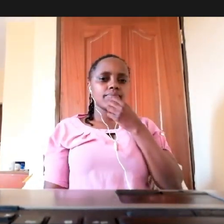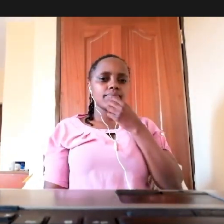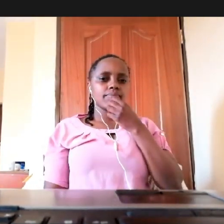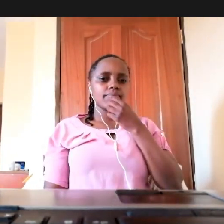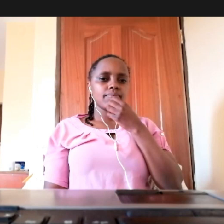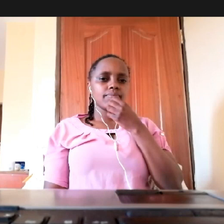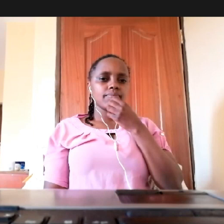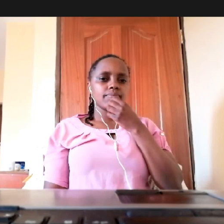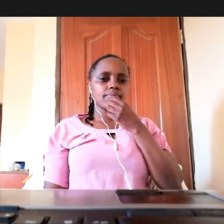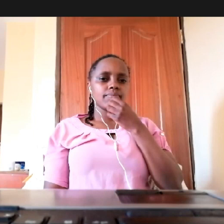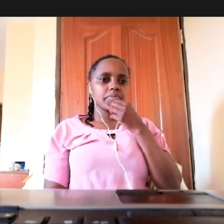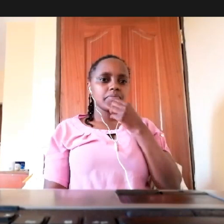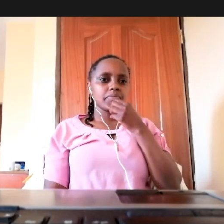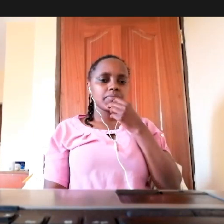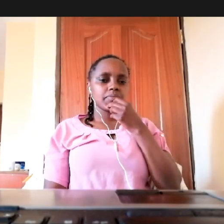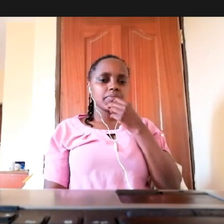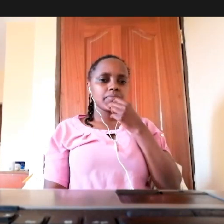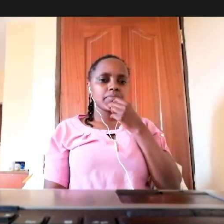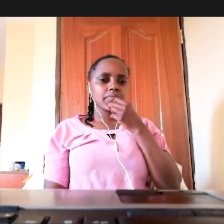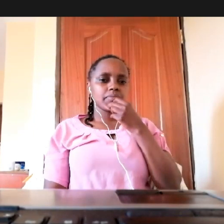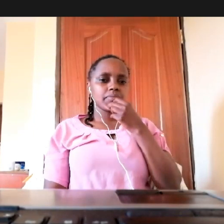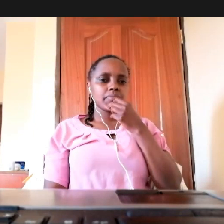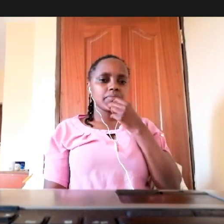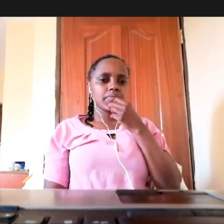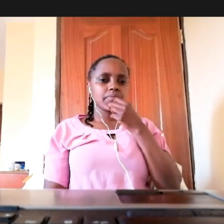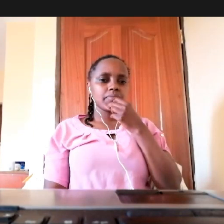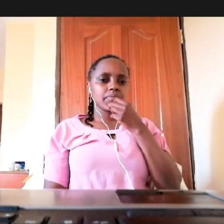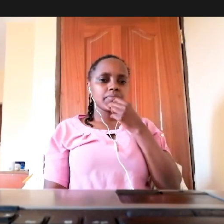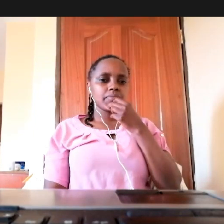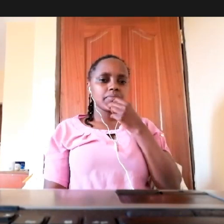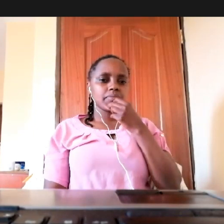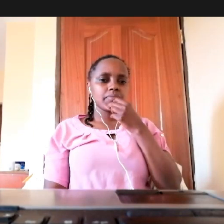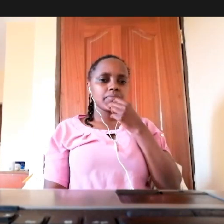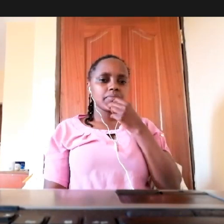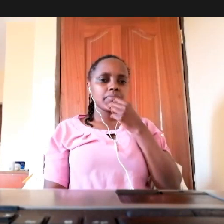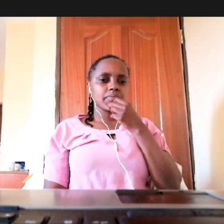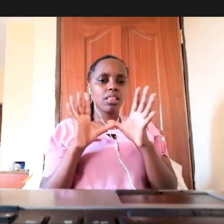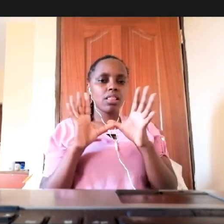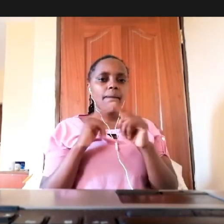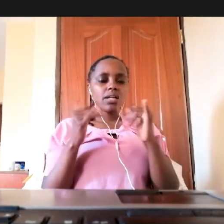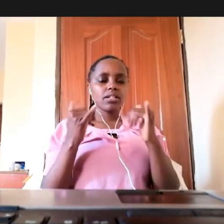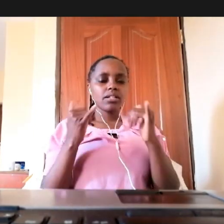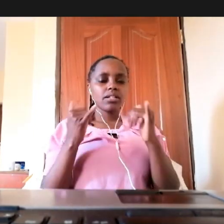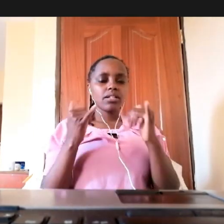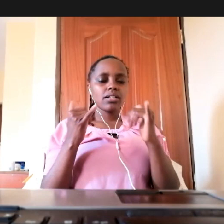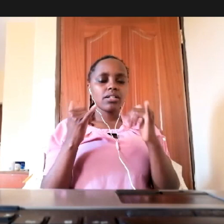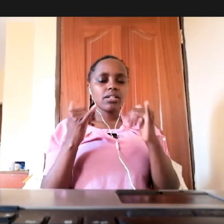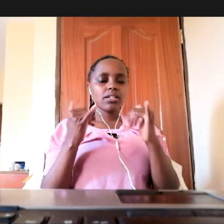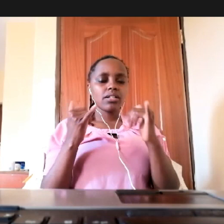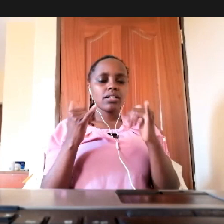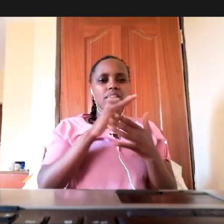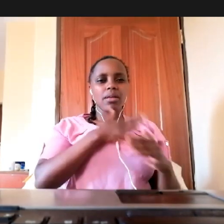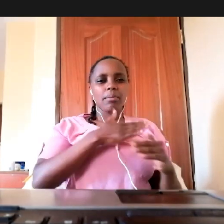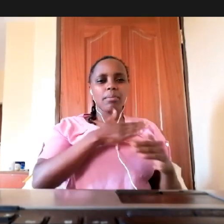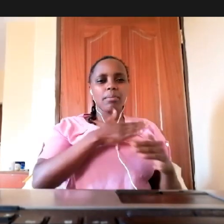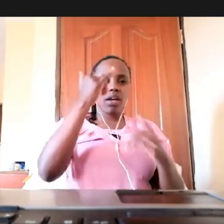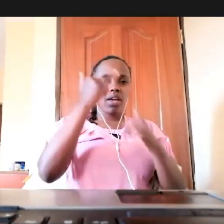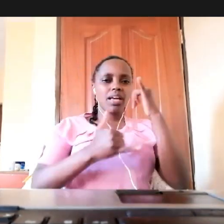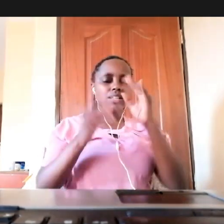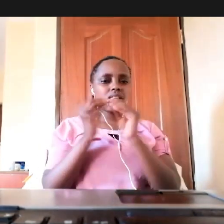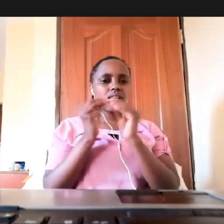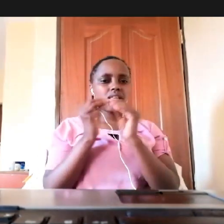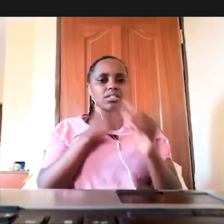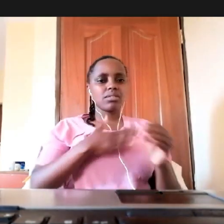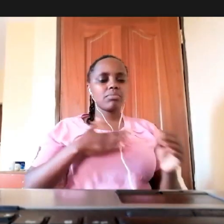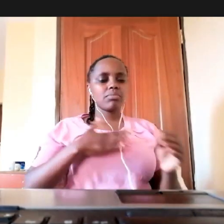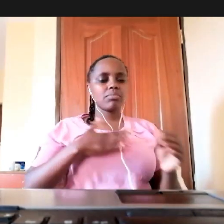Cleo? Yes, your connection was really bad at some point, but if you can just hurry up a little bit so that we can wrap up,